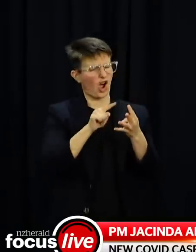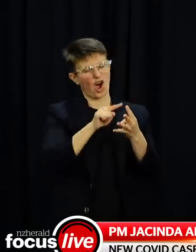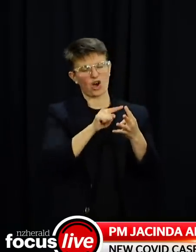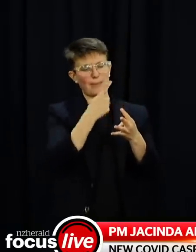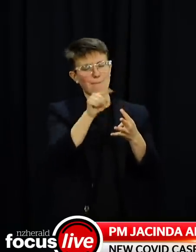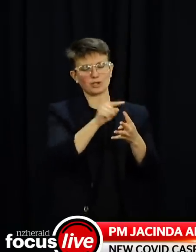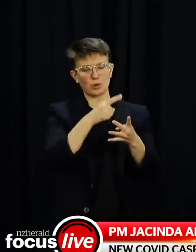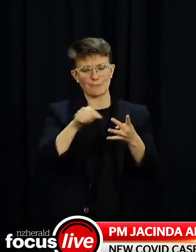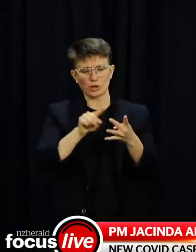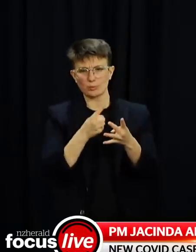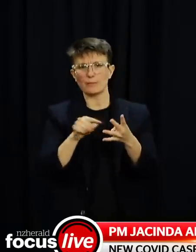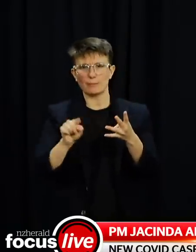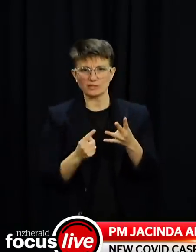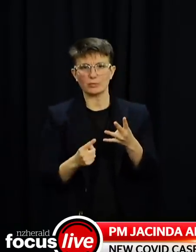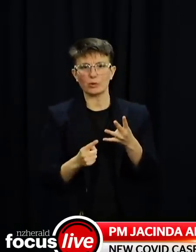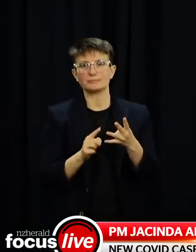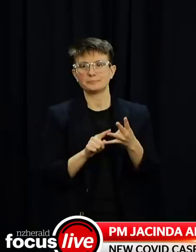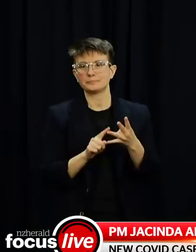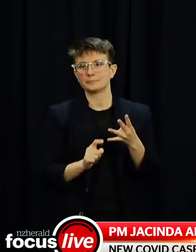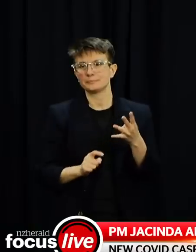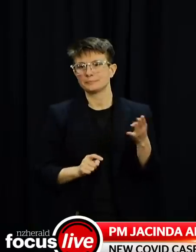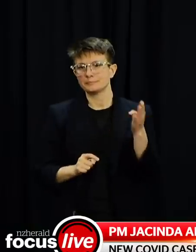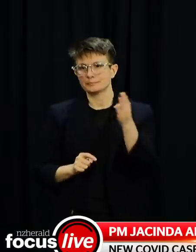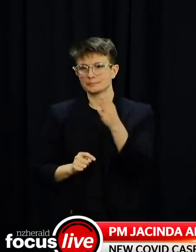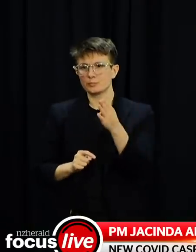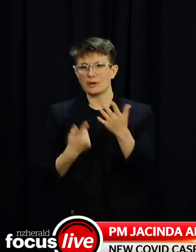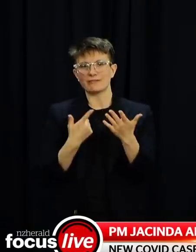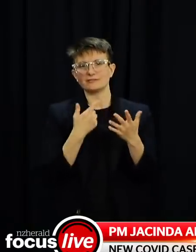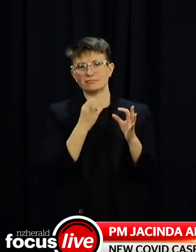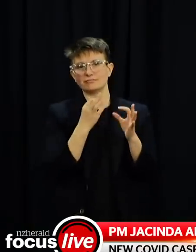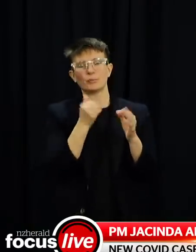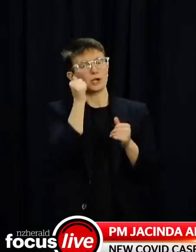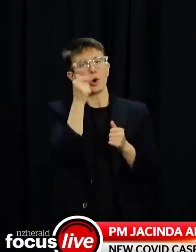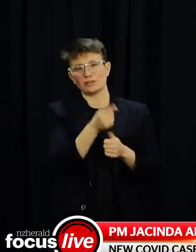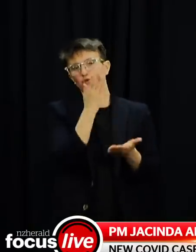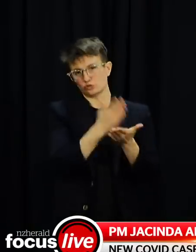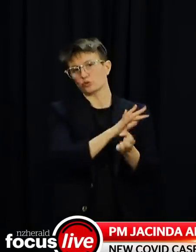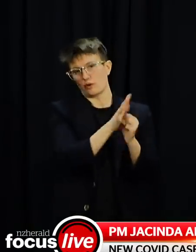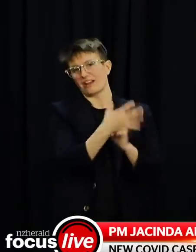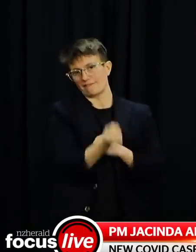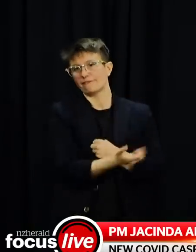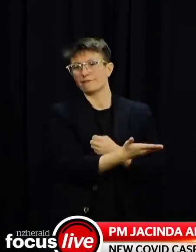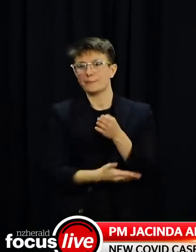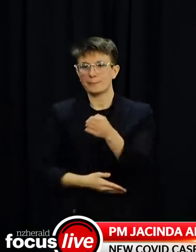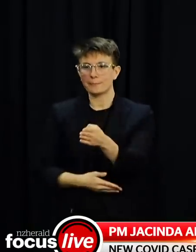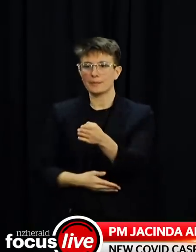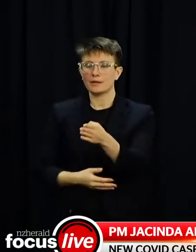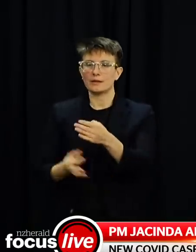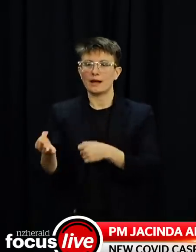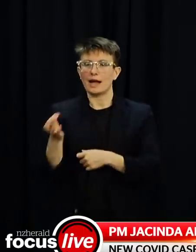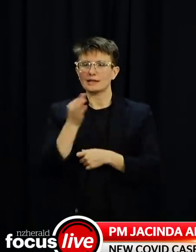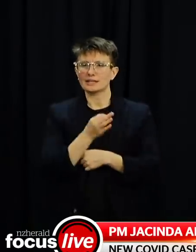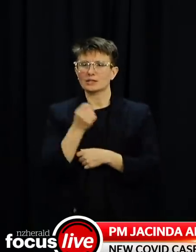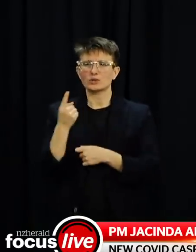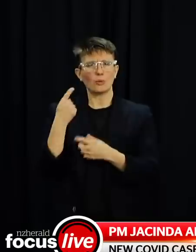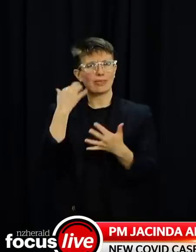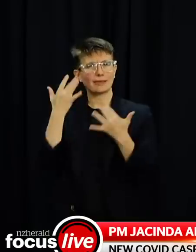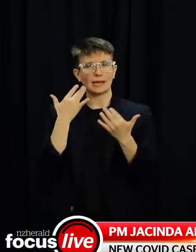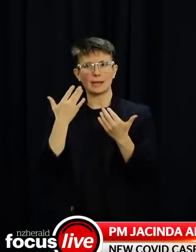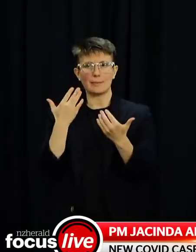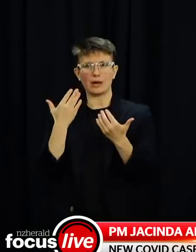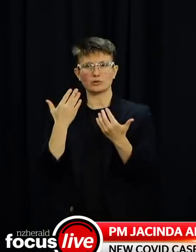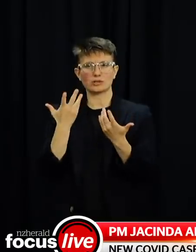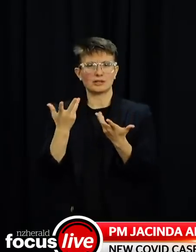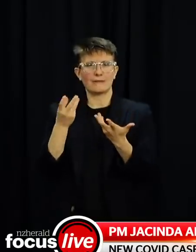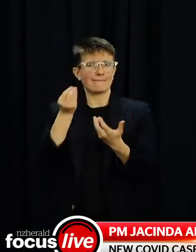false positive. Yep. Just to be clear, the cool store, you have incoming freight from overseas that's being cooled the whole way through and arrives in